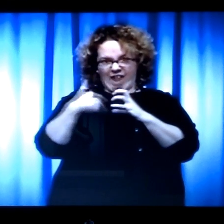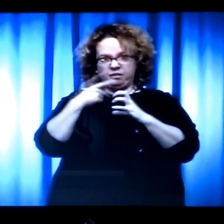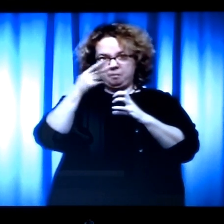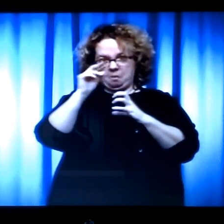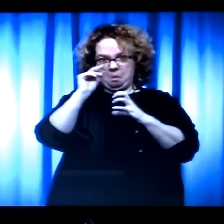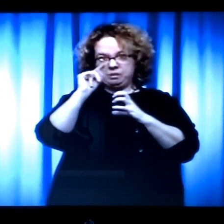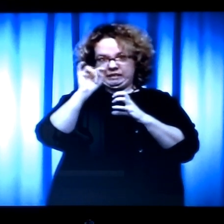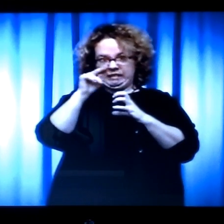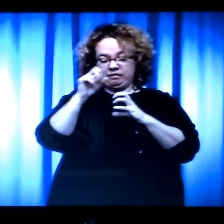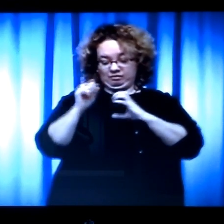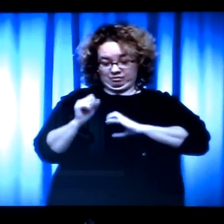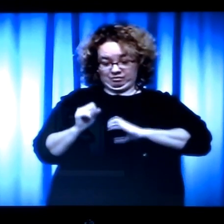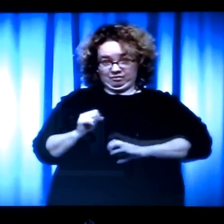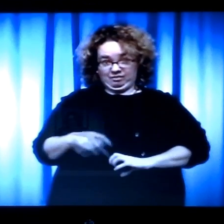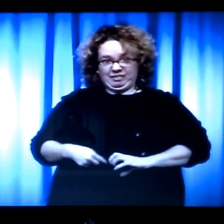which helps break down the food.